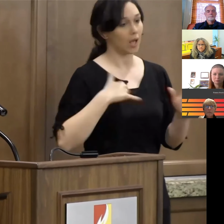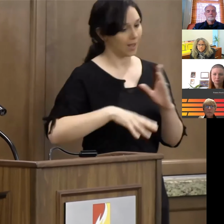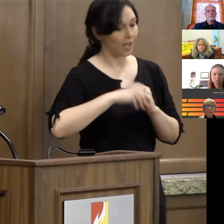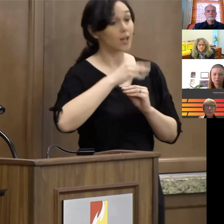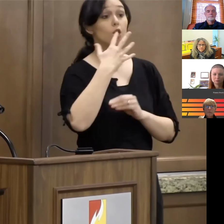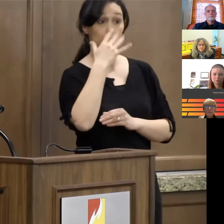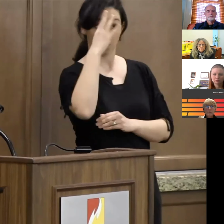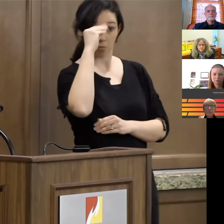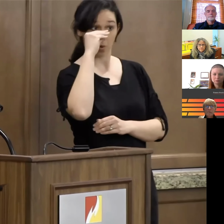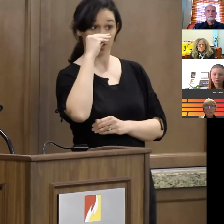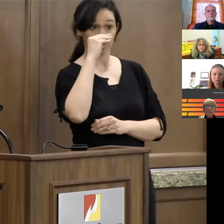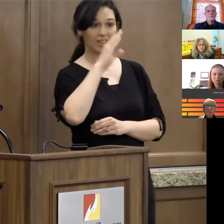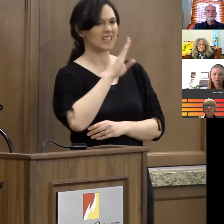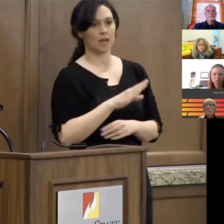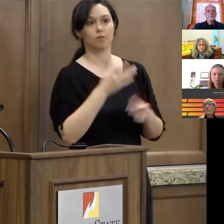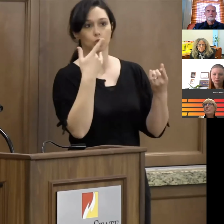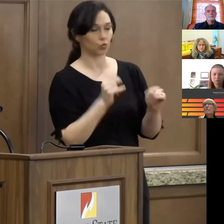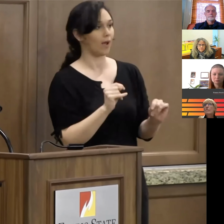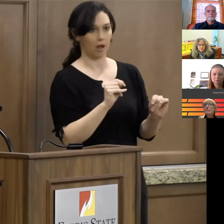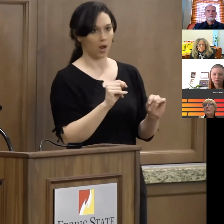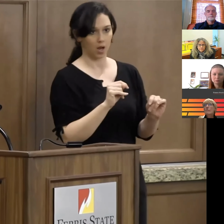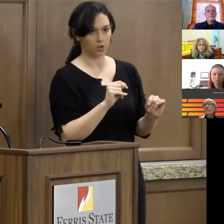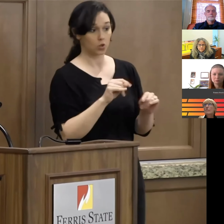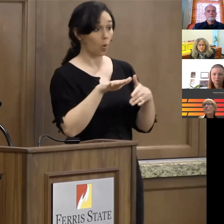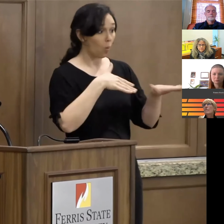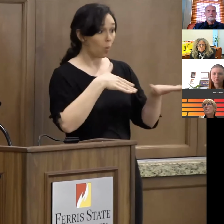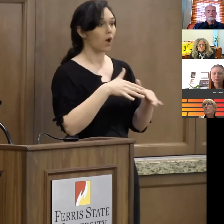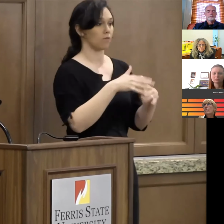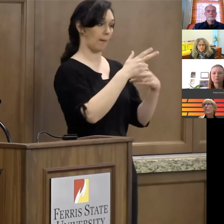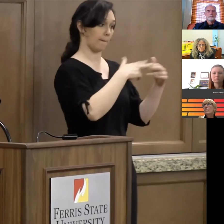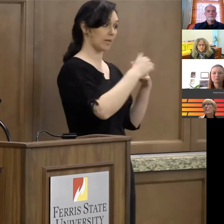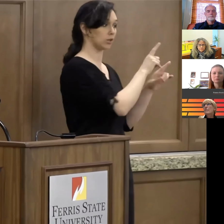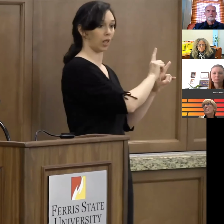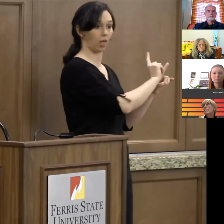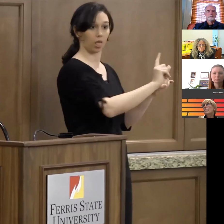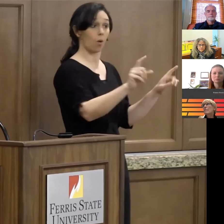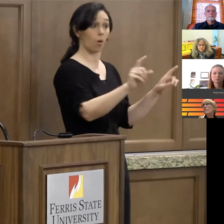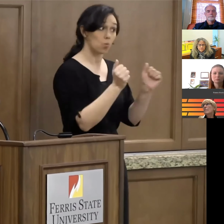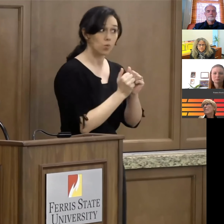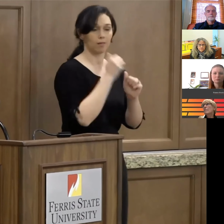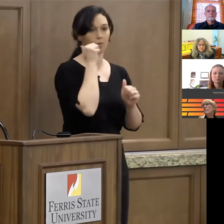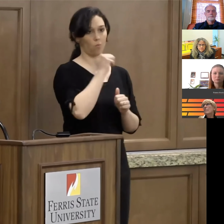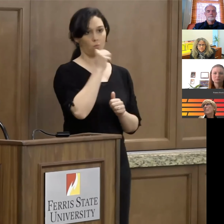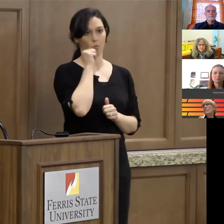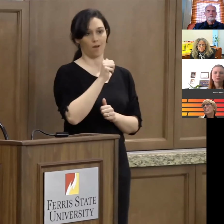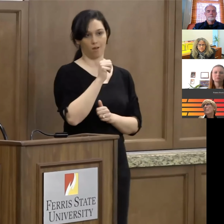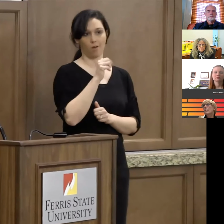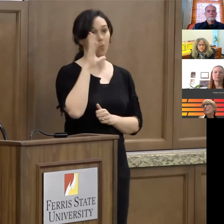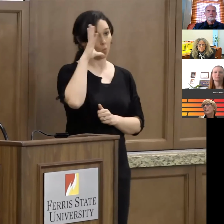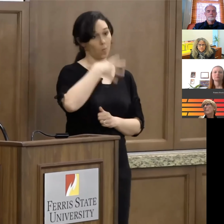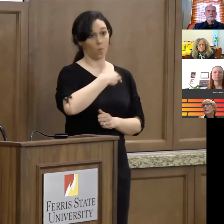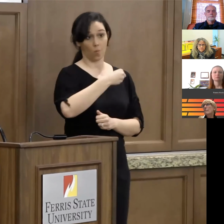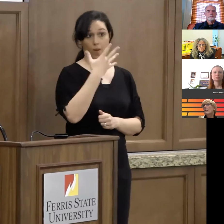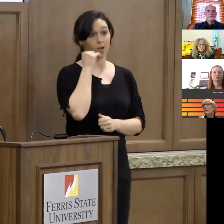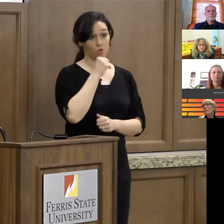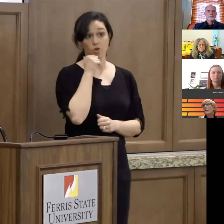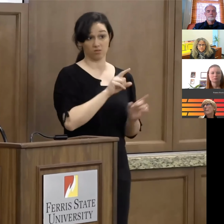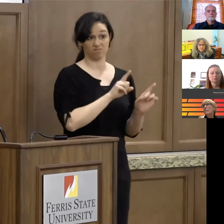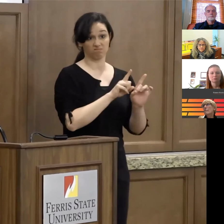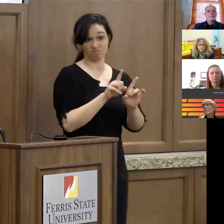colored boy never so much as attempts to walk from the building to a boarding place with a white girl. This, the white boys would doubtless